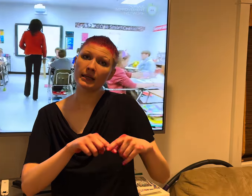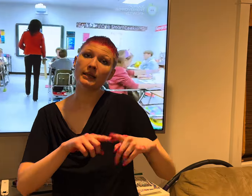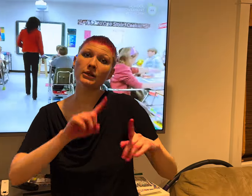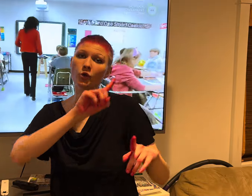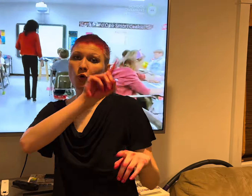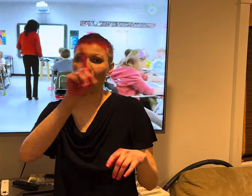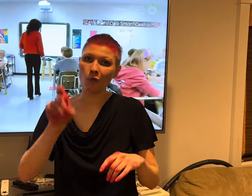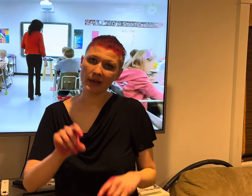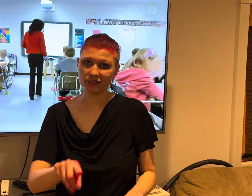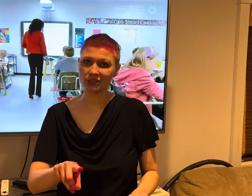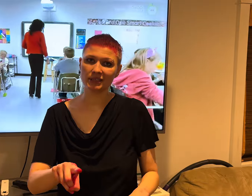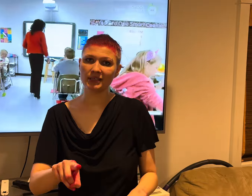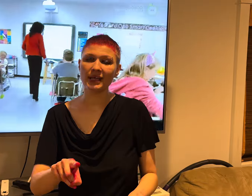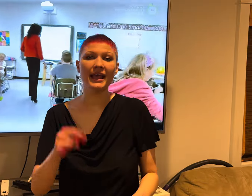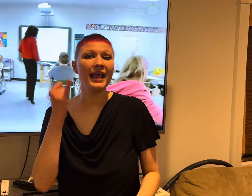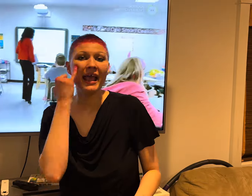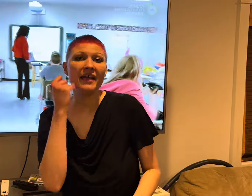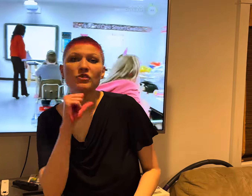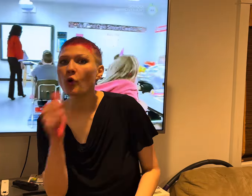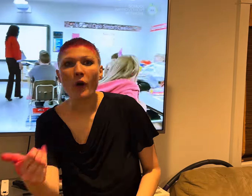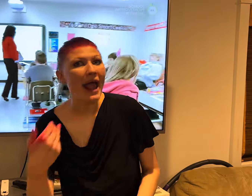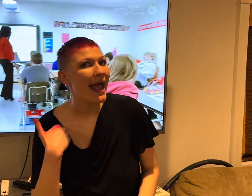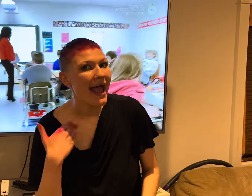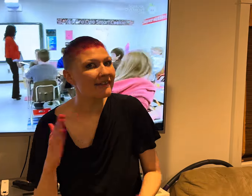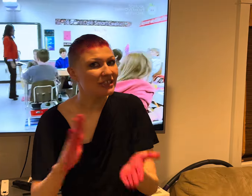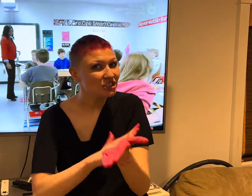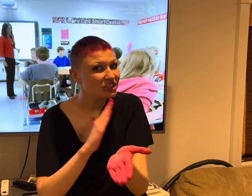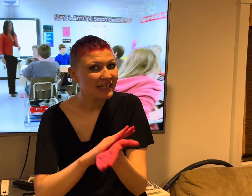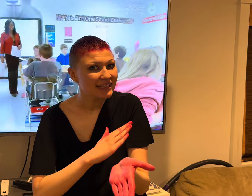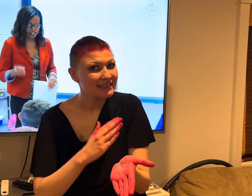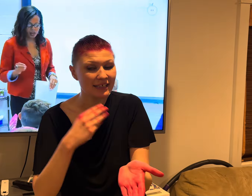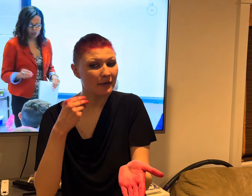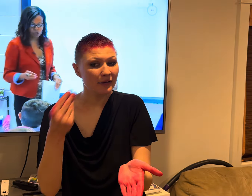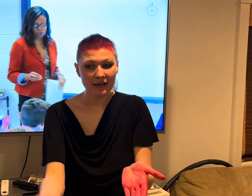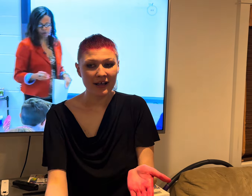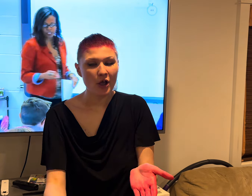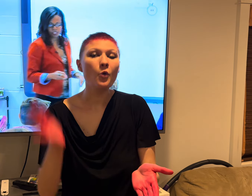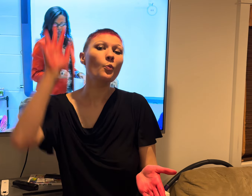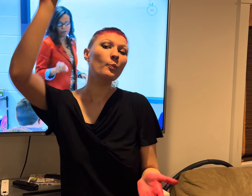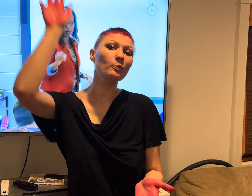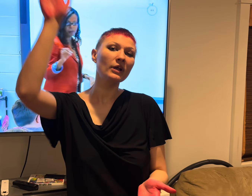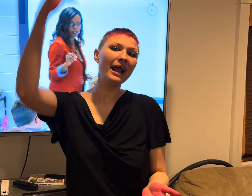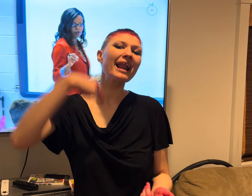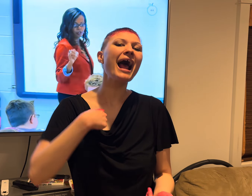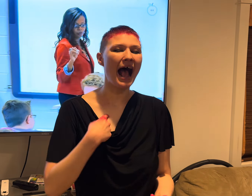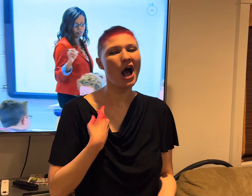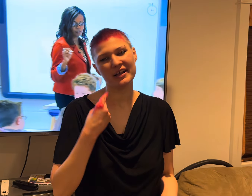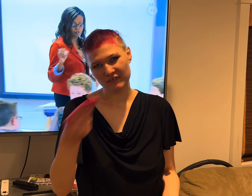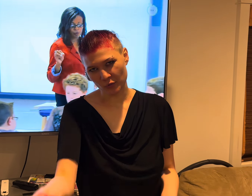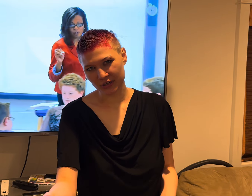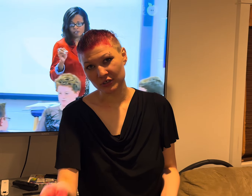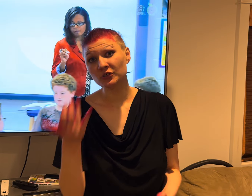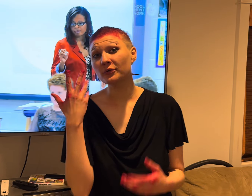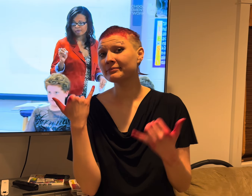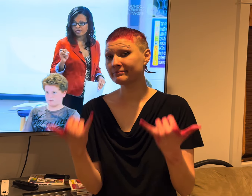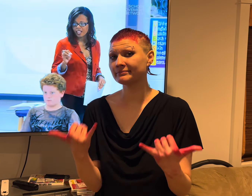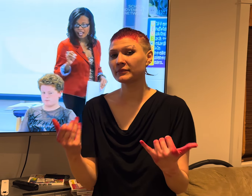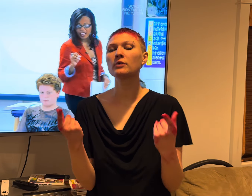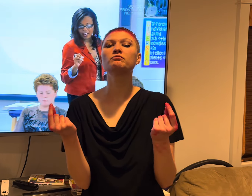question sheet, raise your hand and I'll give you one, okay? Now, what you're going to do, I'm going to put you in groups of 4,